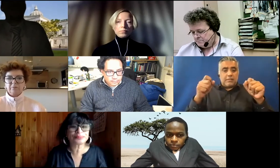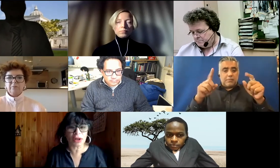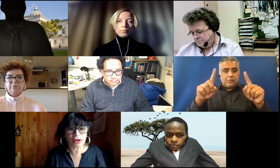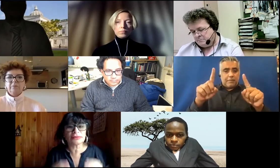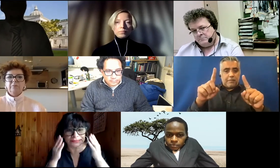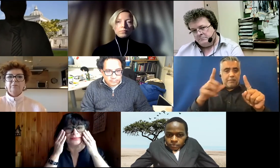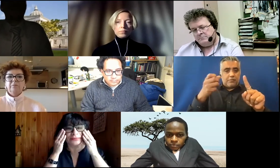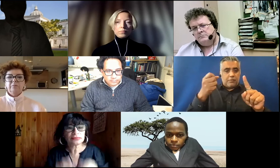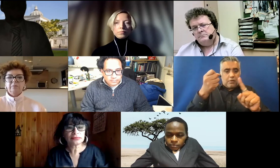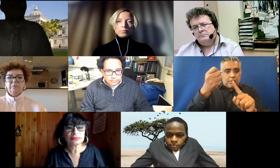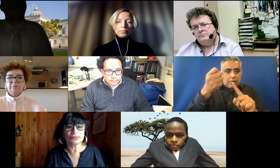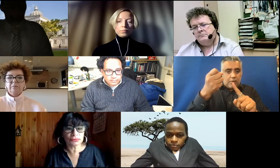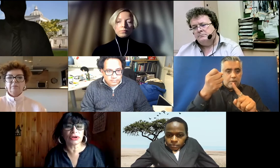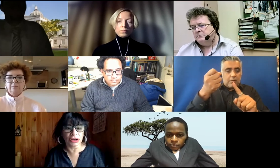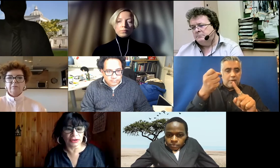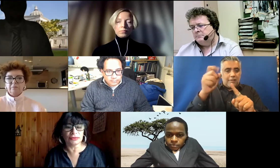lots of difficult questions.